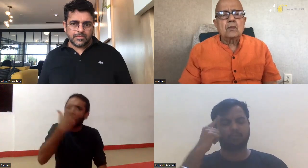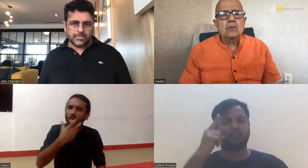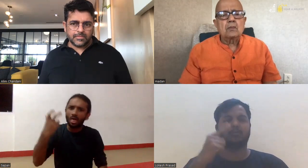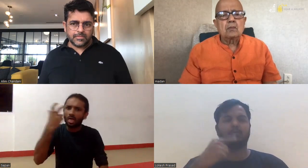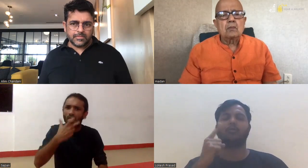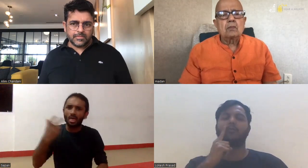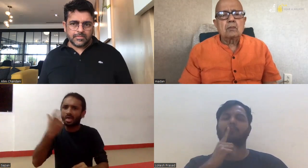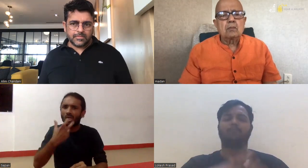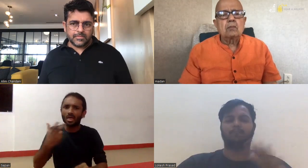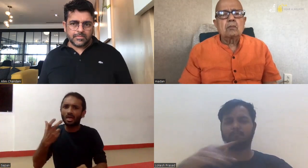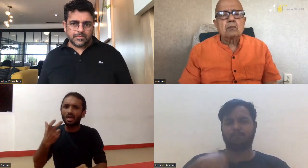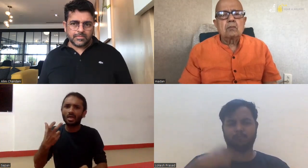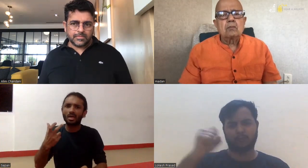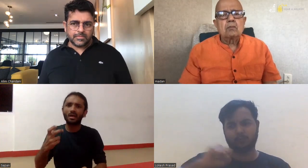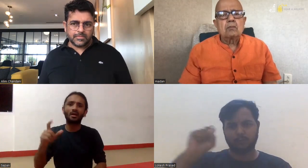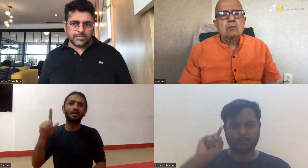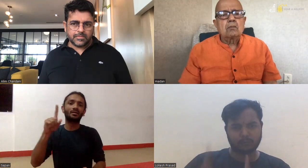Okay, thank you.